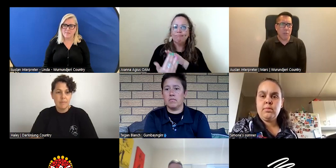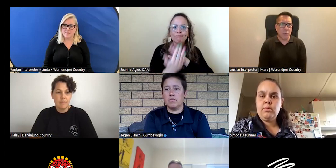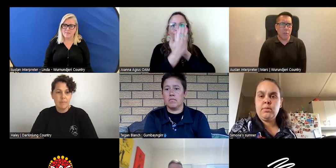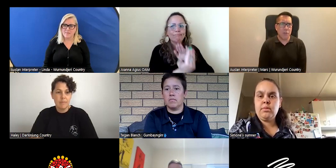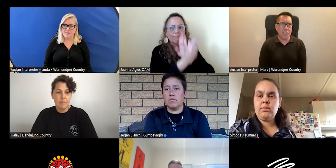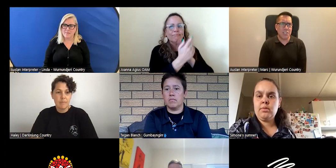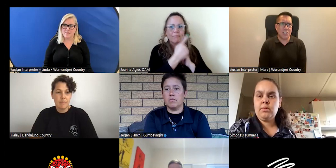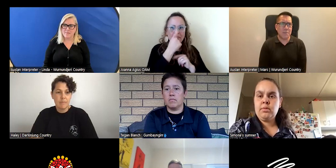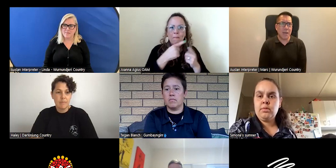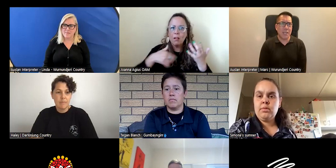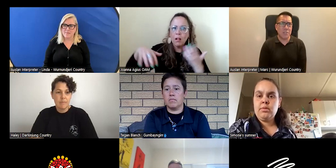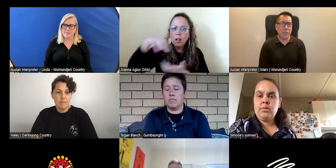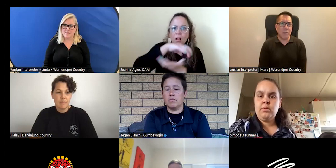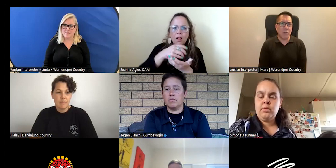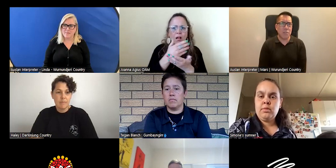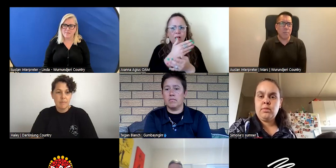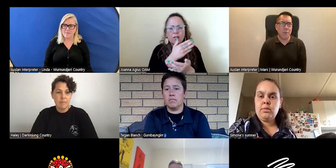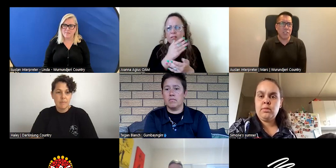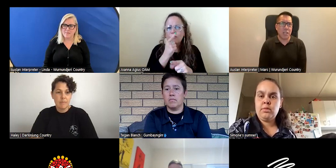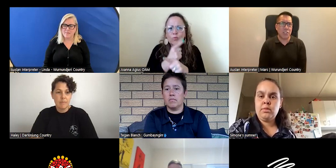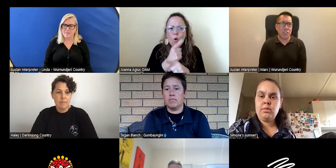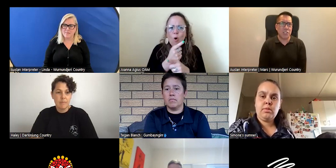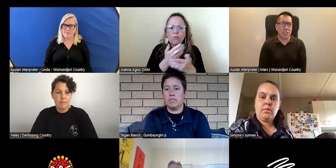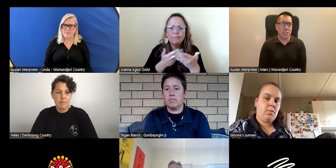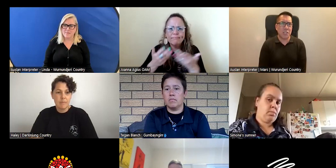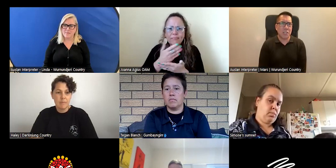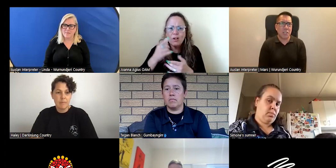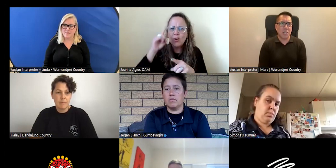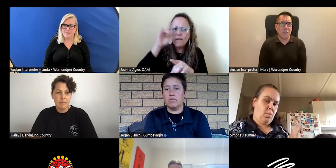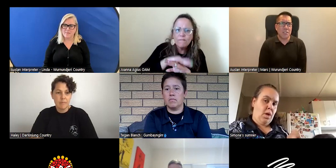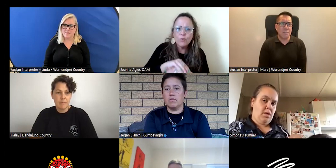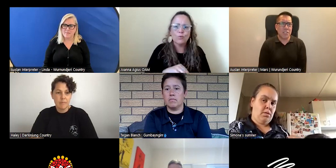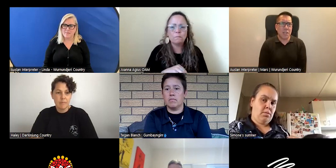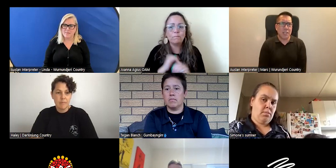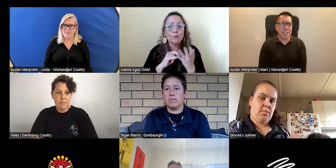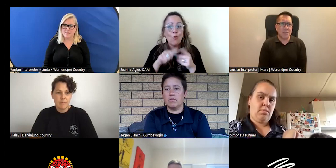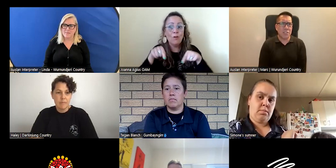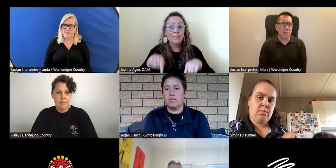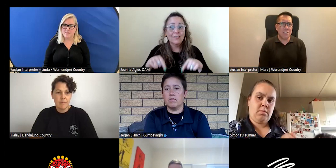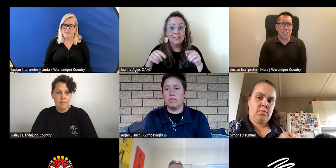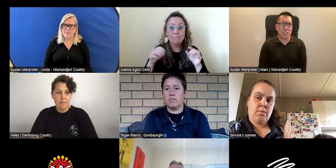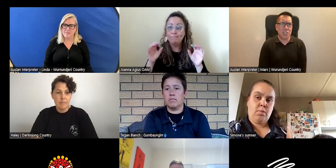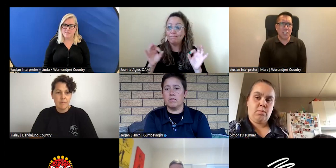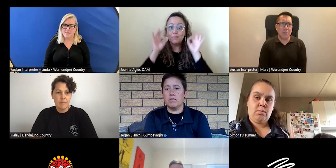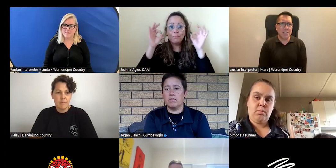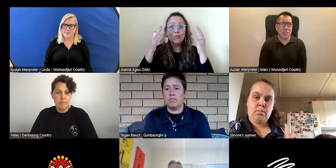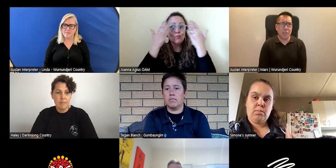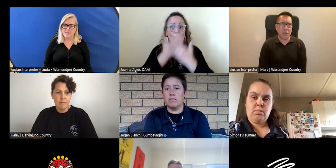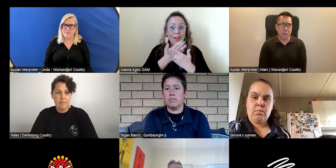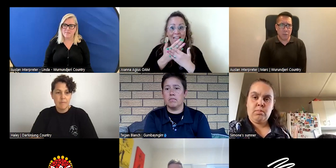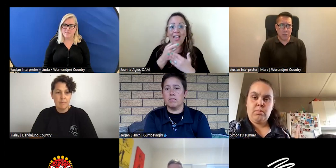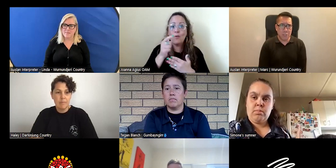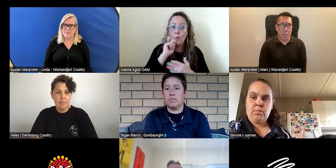And because we're in the First Nations space, we come across many challenges. There's mixed ideas, mixed conversations, and it makes us